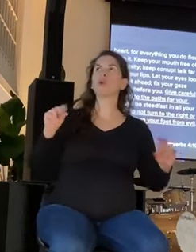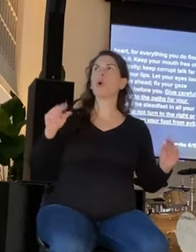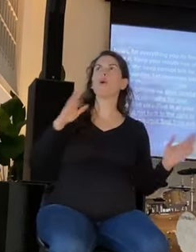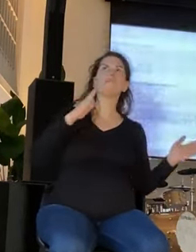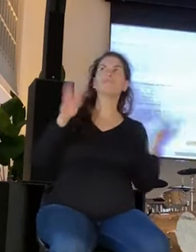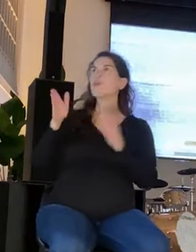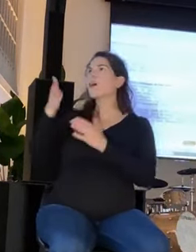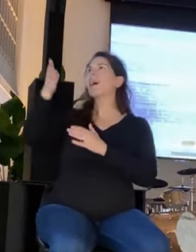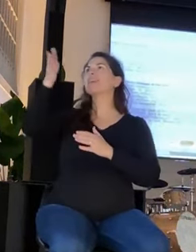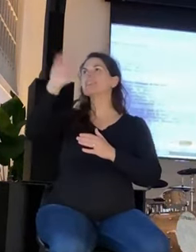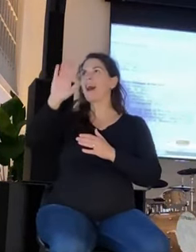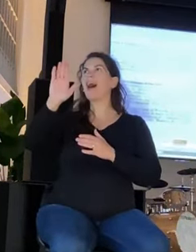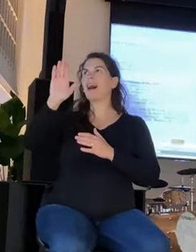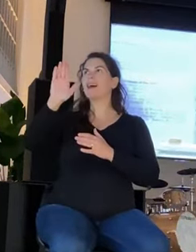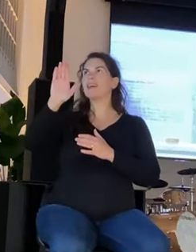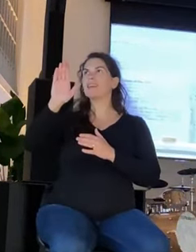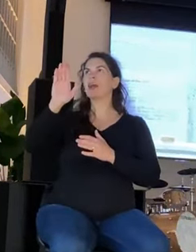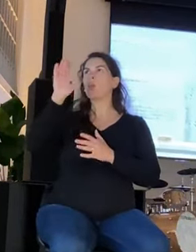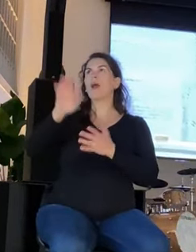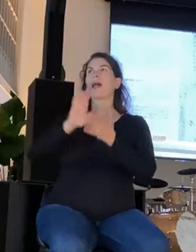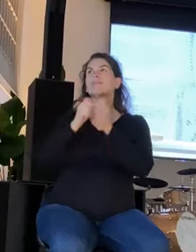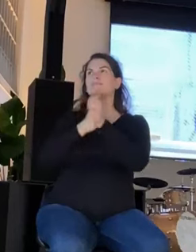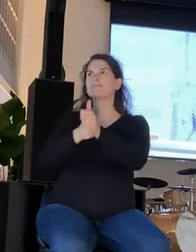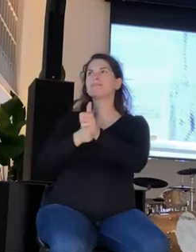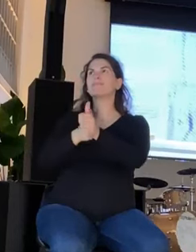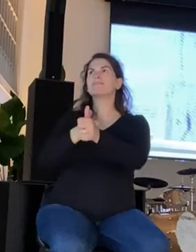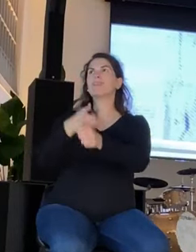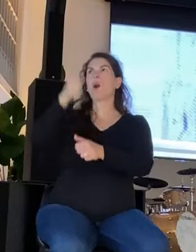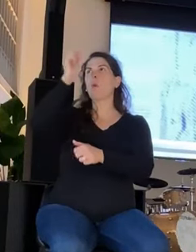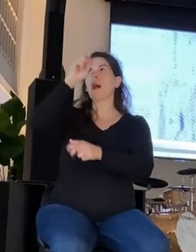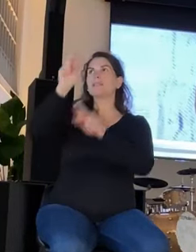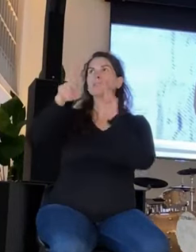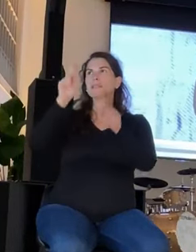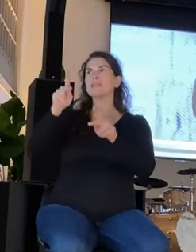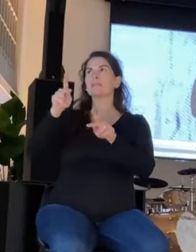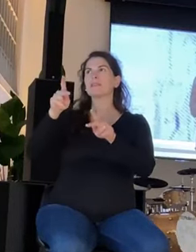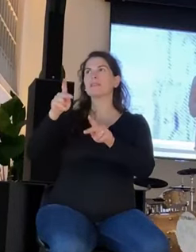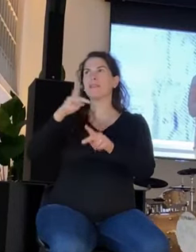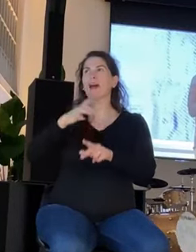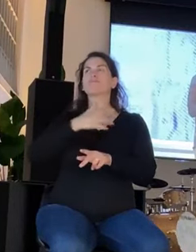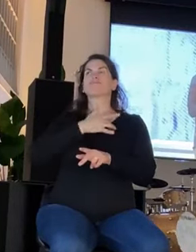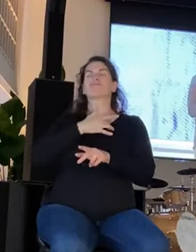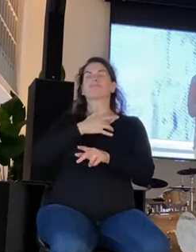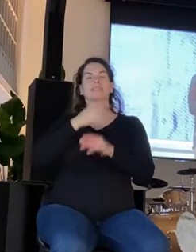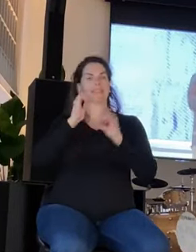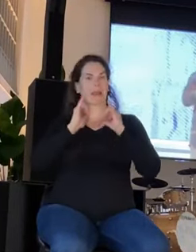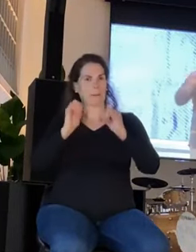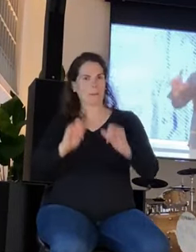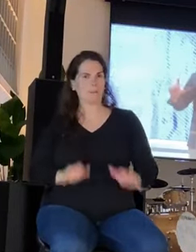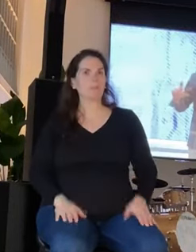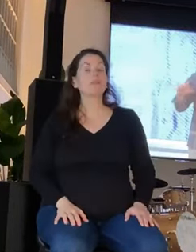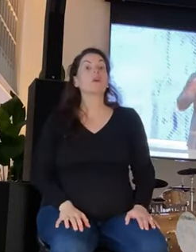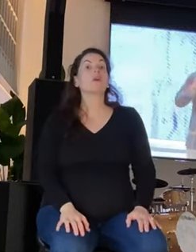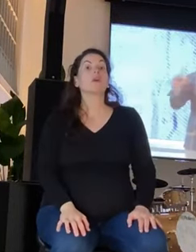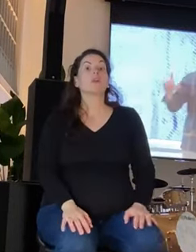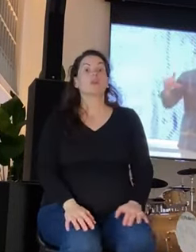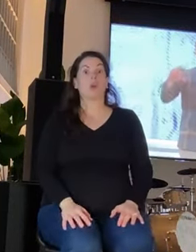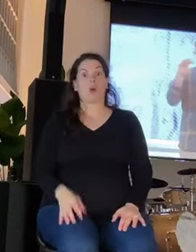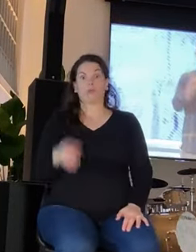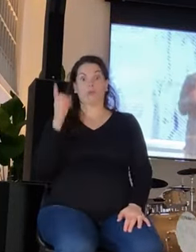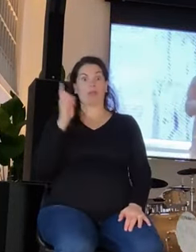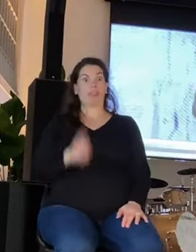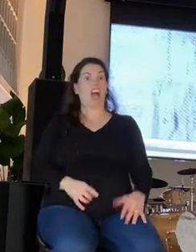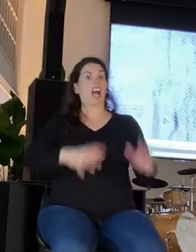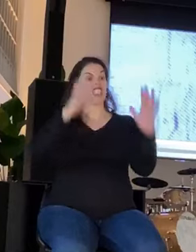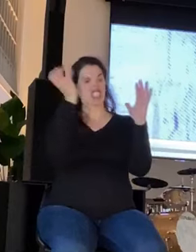lot of wisdom packed in that one passage of Scripture out of Proverbs chapter 4. And the first thing that we